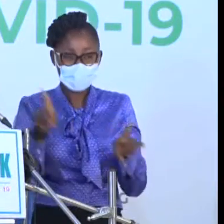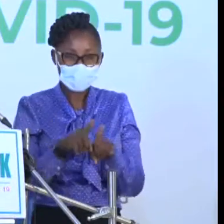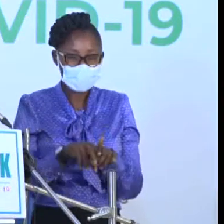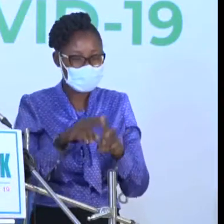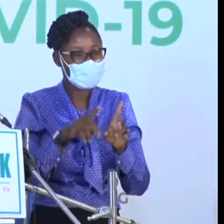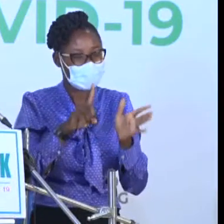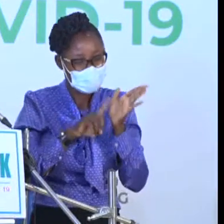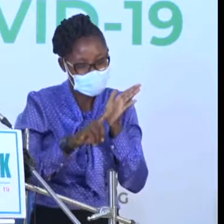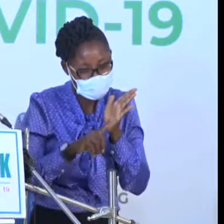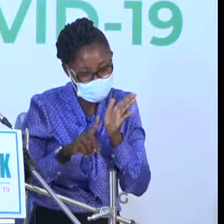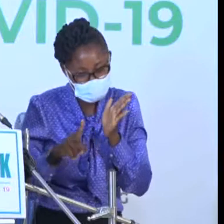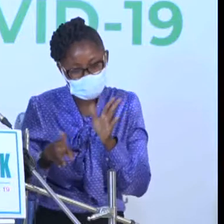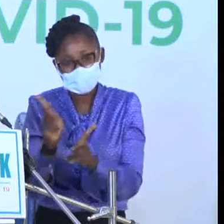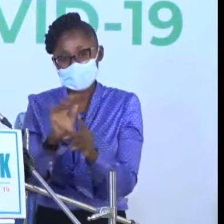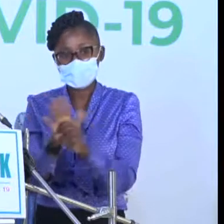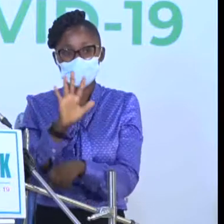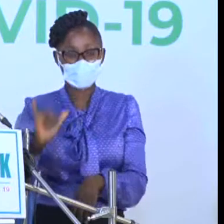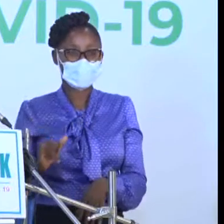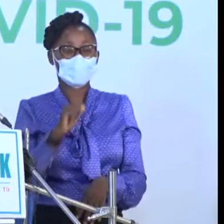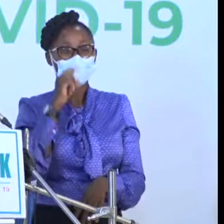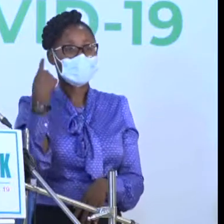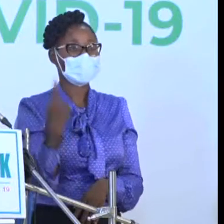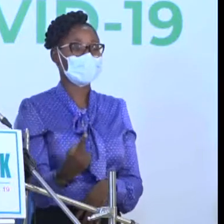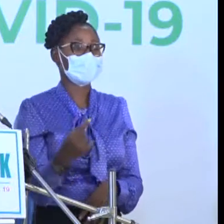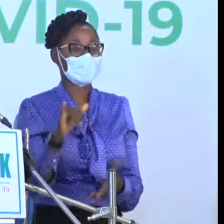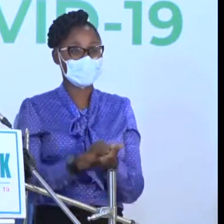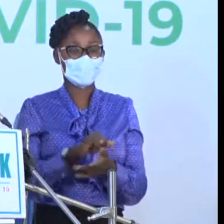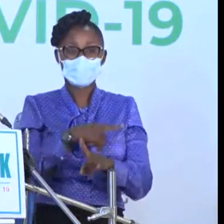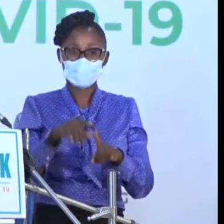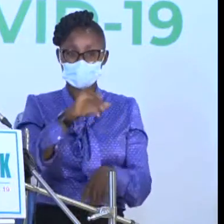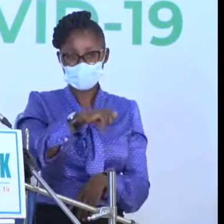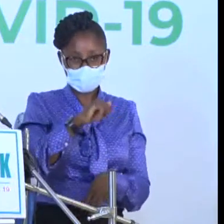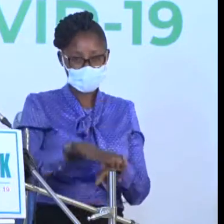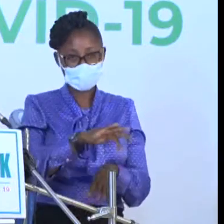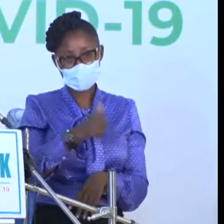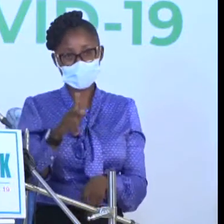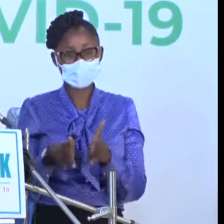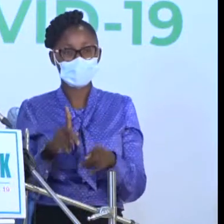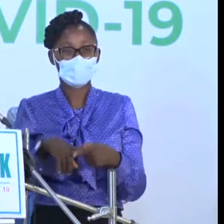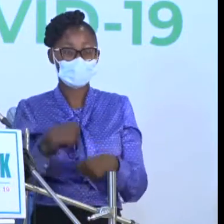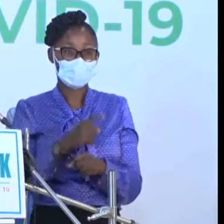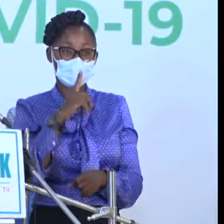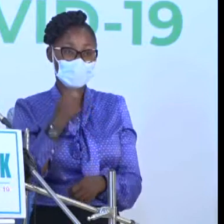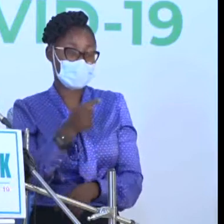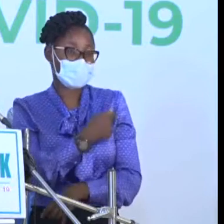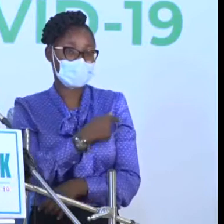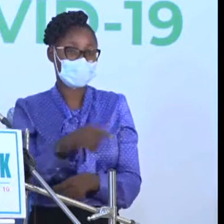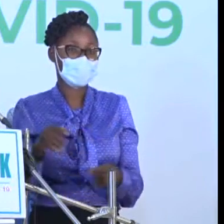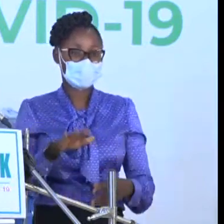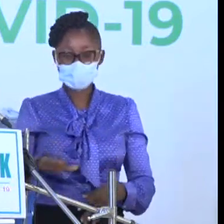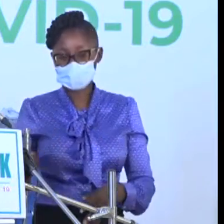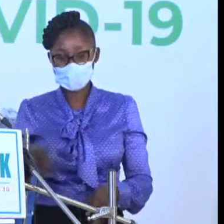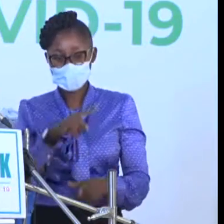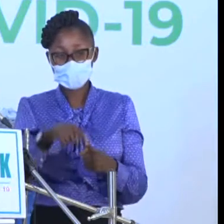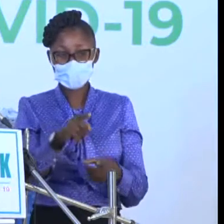very carefully not only that, but other potential side effects in our context in order to make the best decisions for our